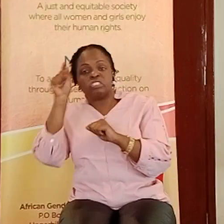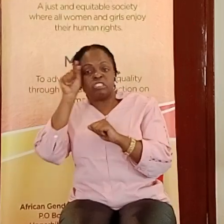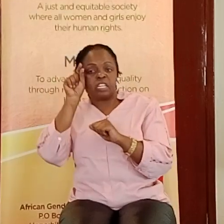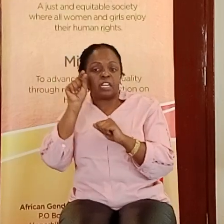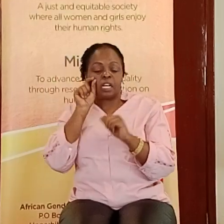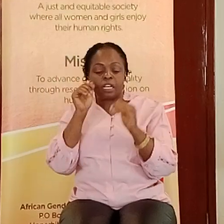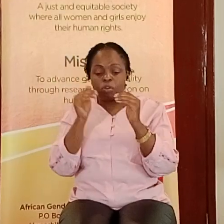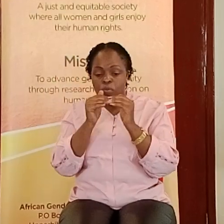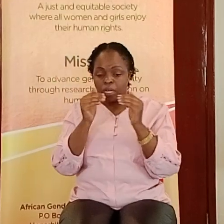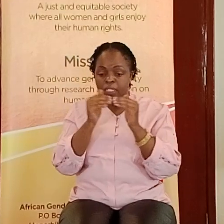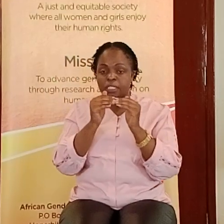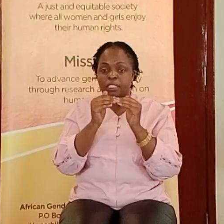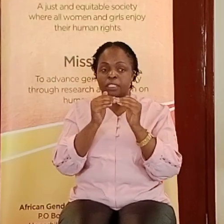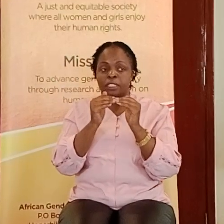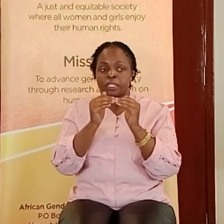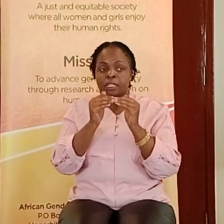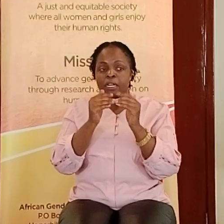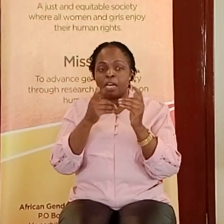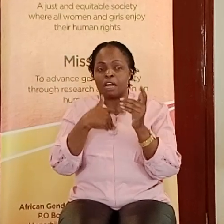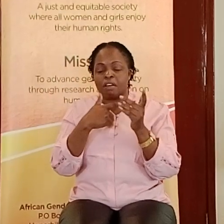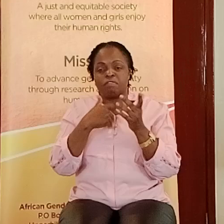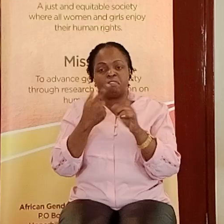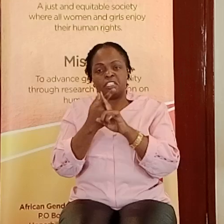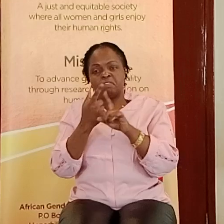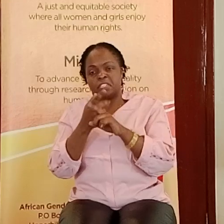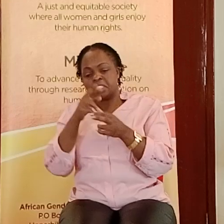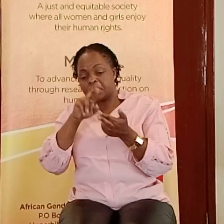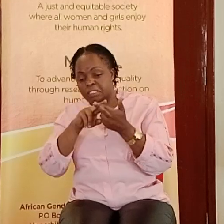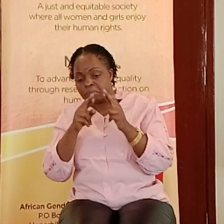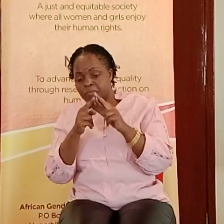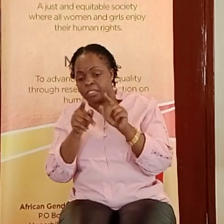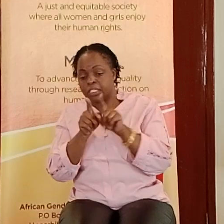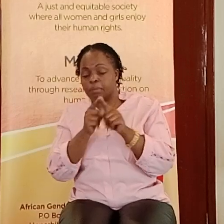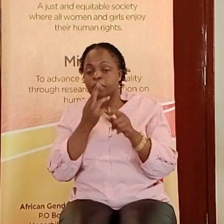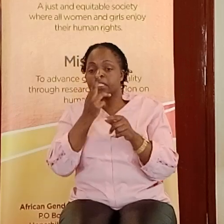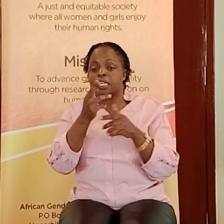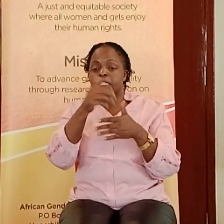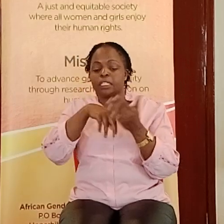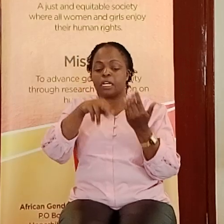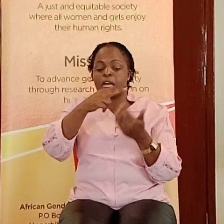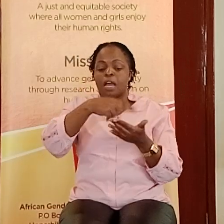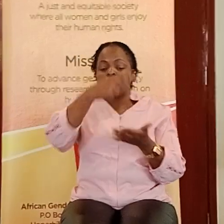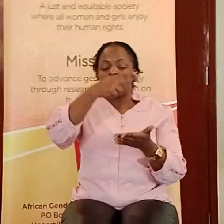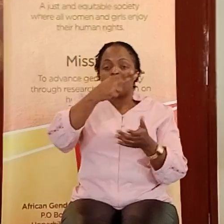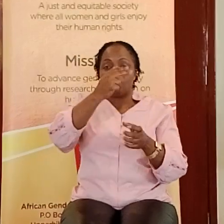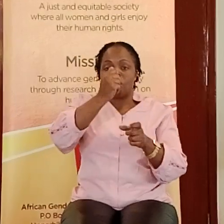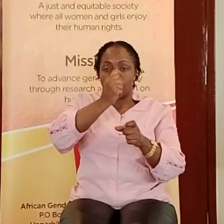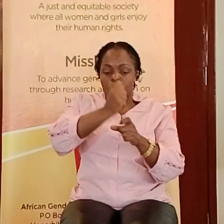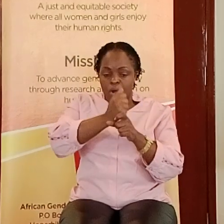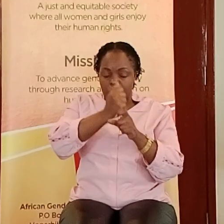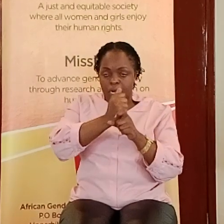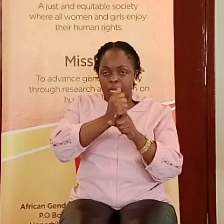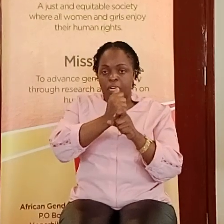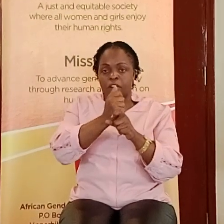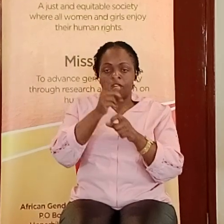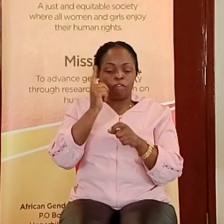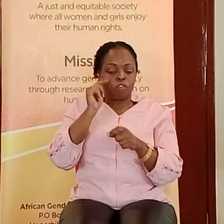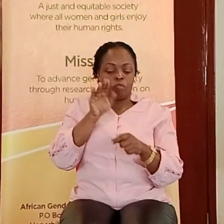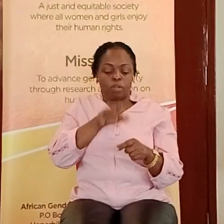by climate-related hazards, and they result in higher workloads for women, occupational hazards, indoors